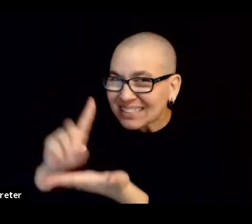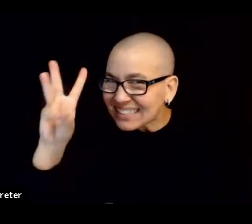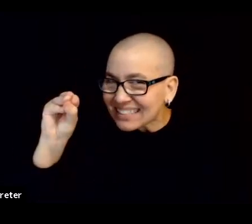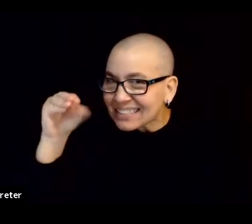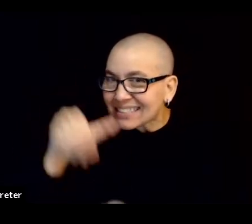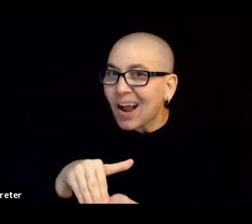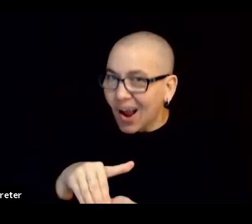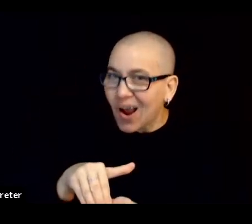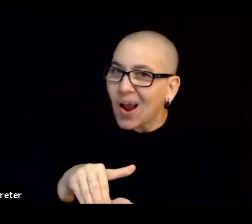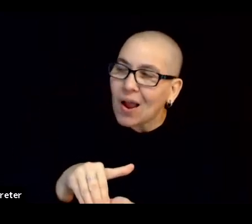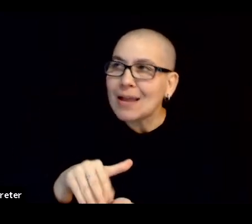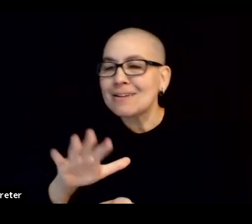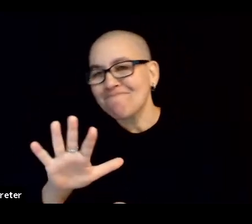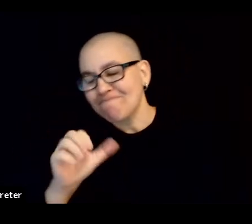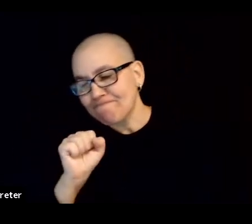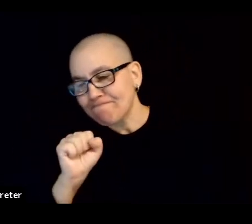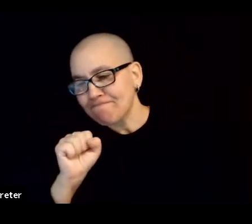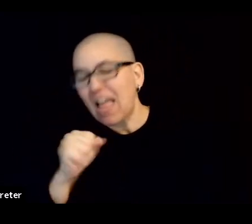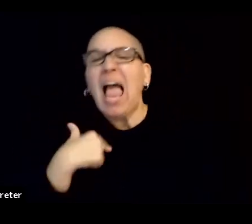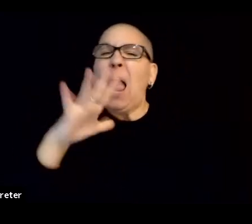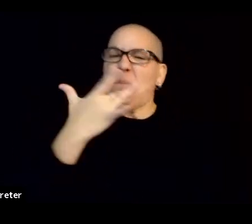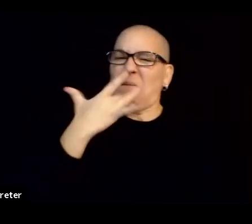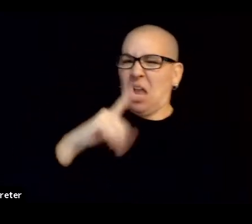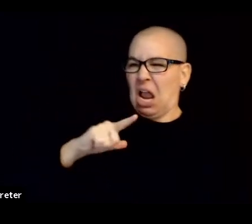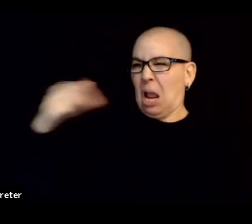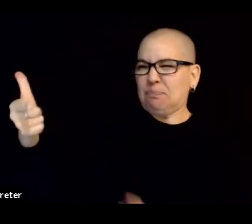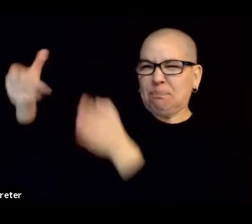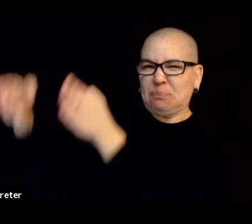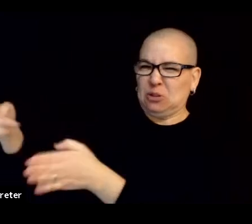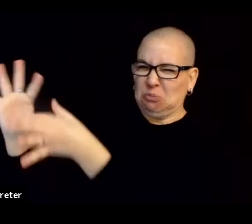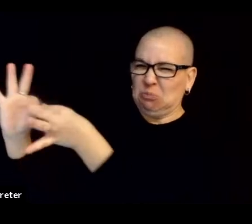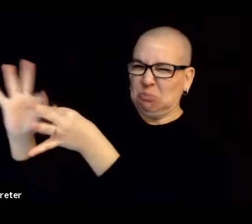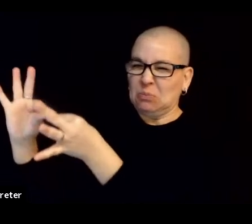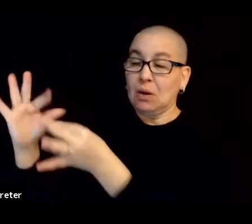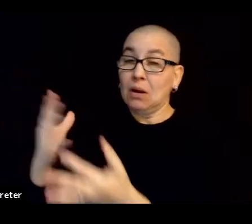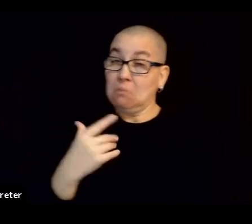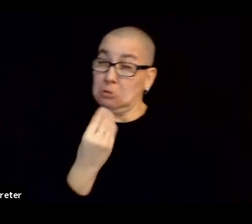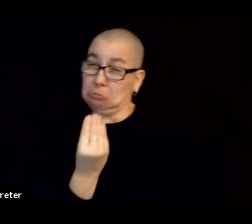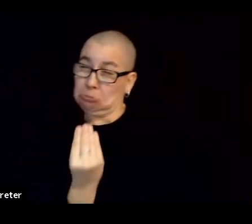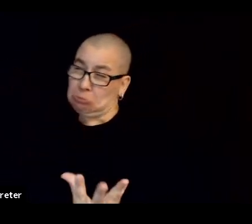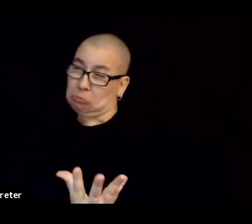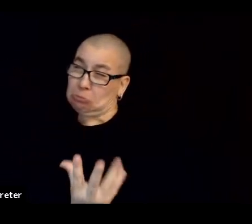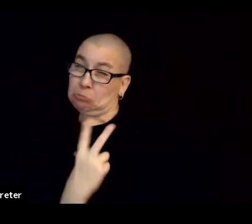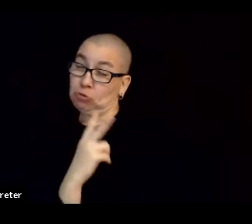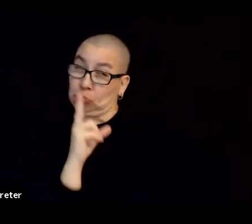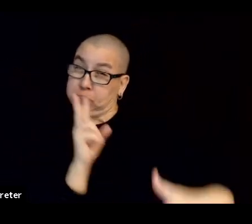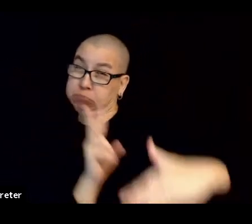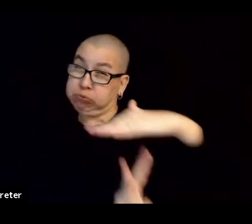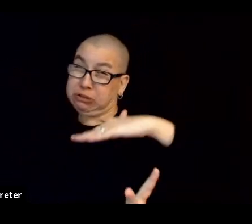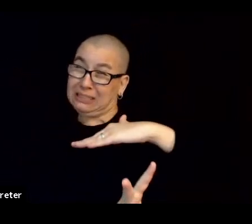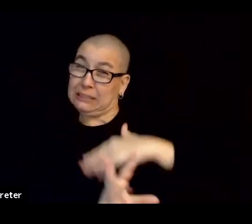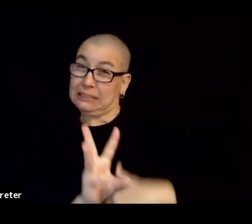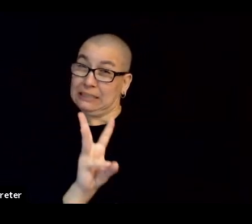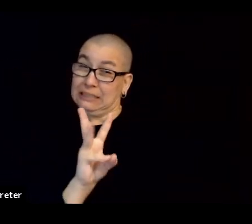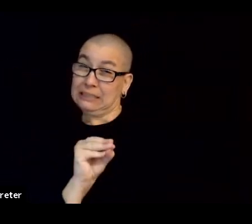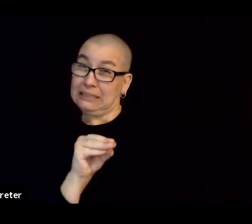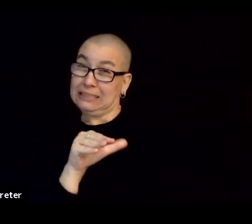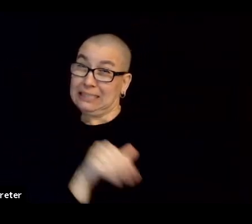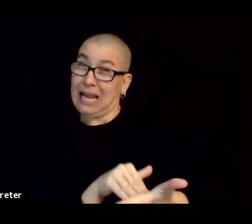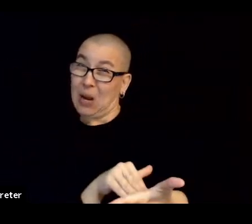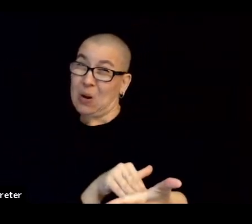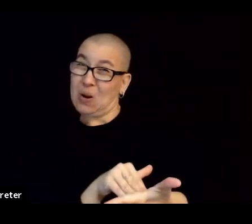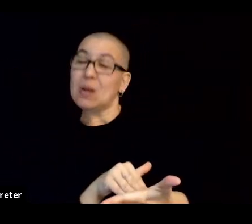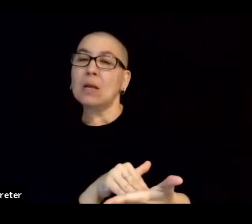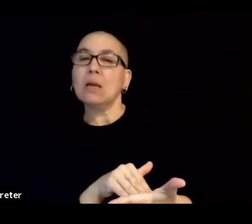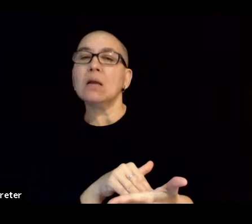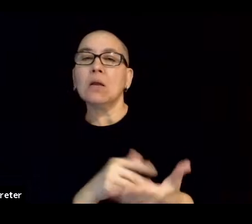that there will be a lot more than 60,000 trying to get on our website. I plead for your patience. Once we get folks on, they get their